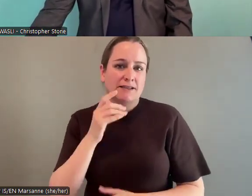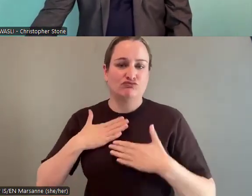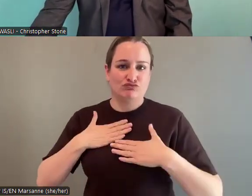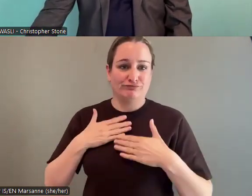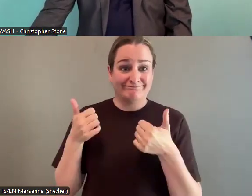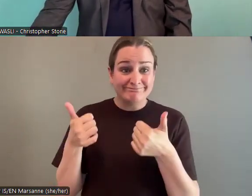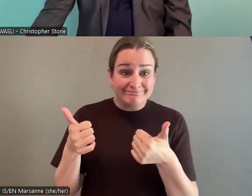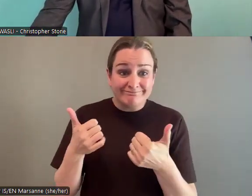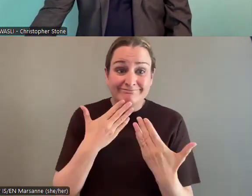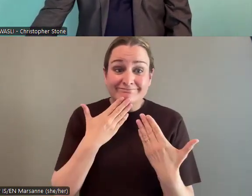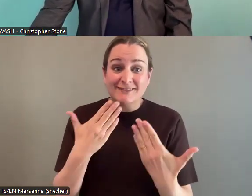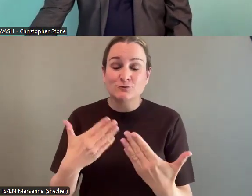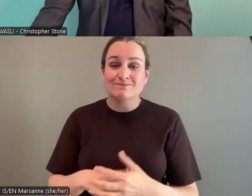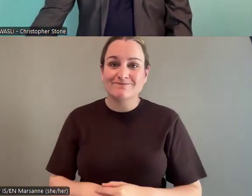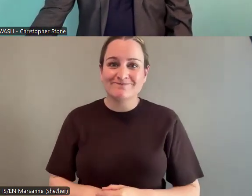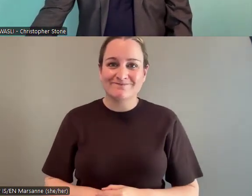Thank you.